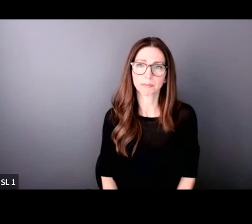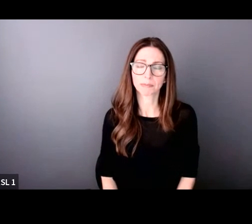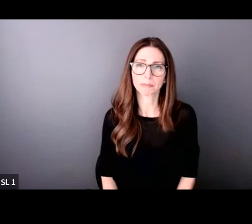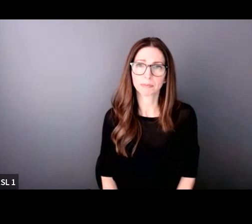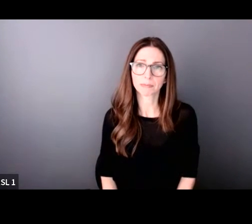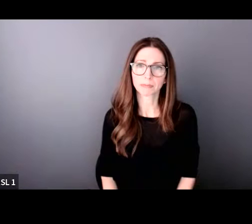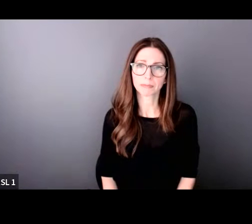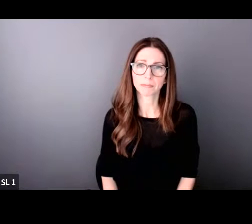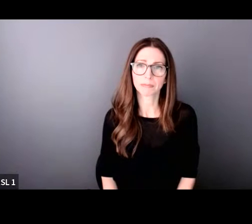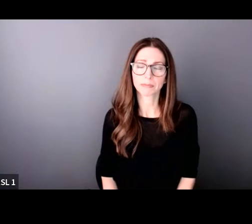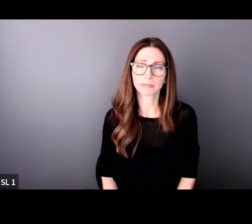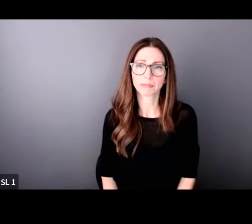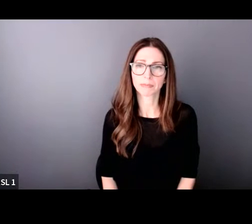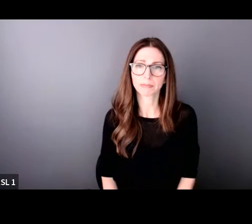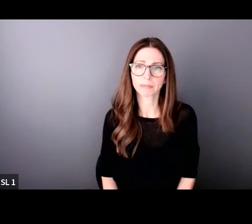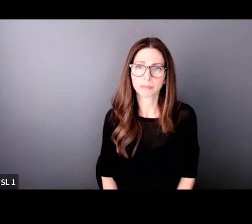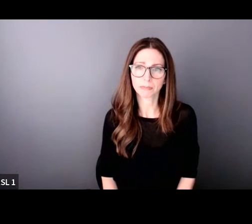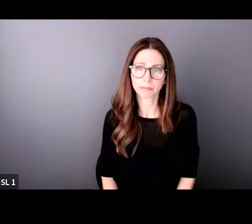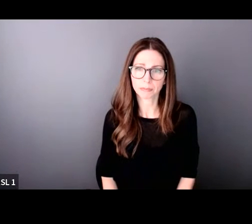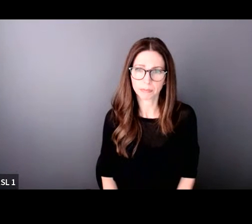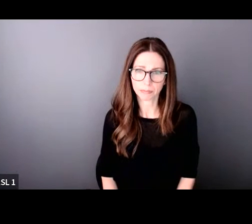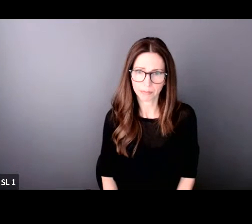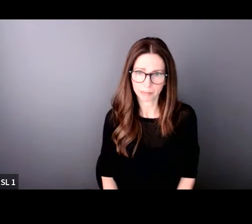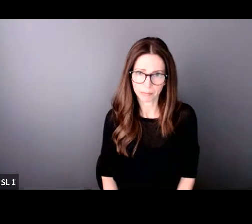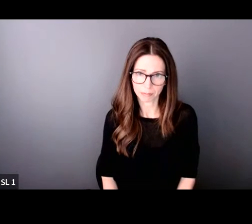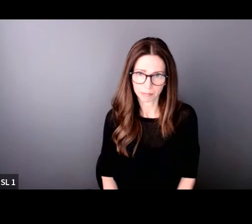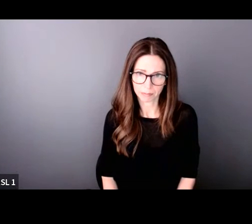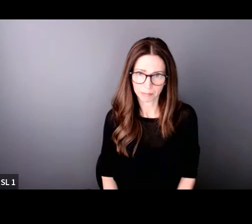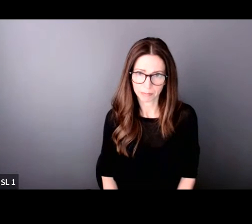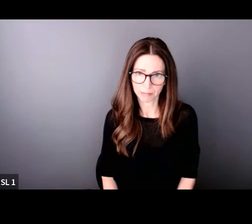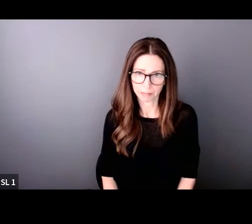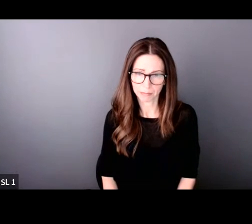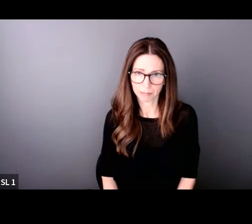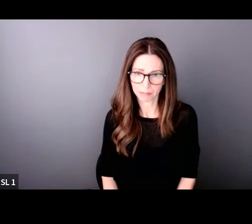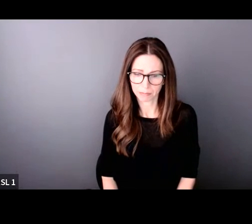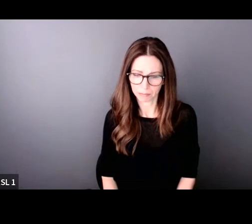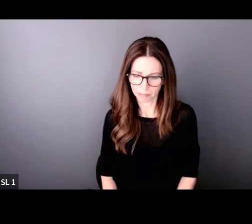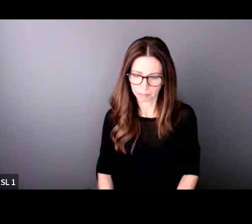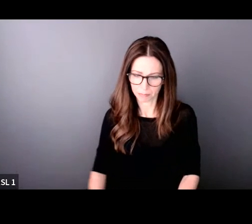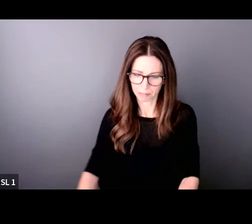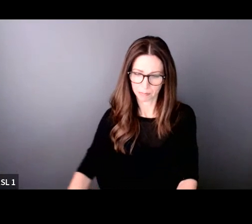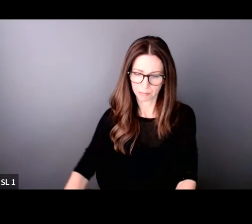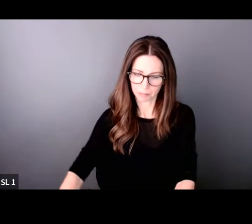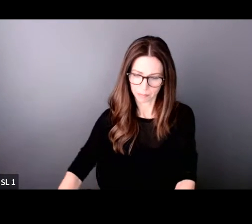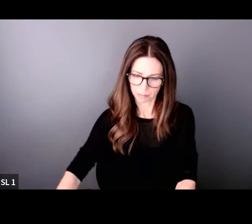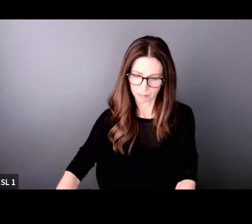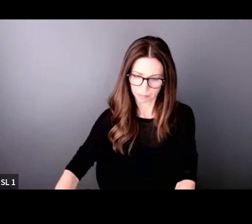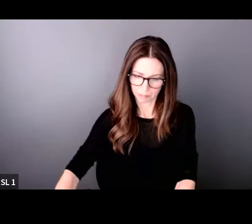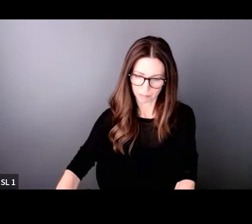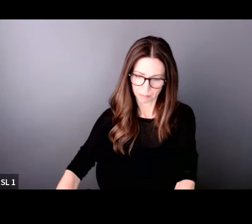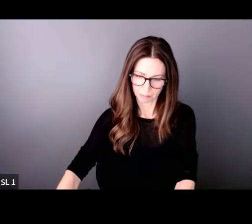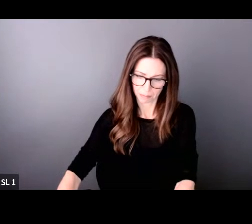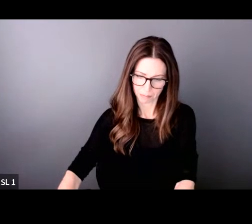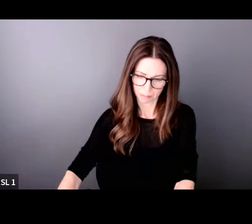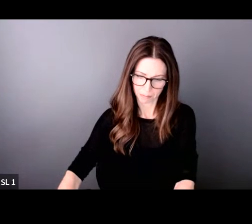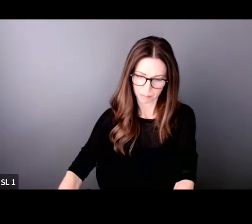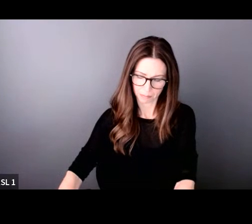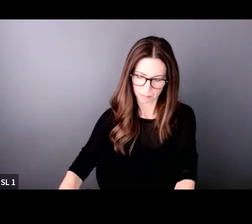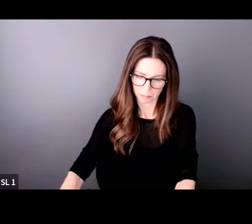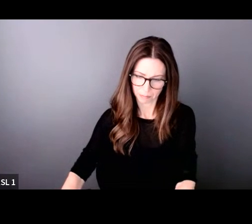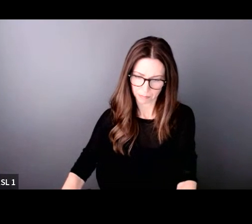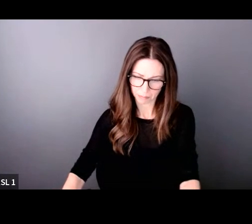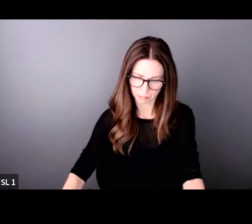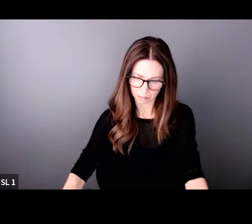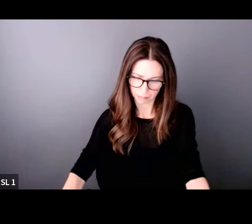hadi renderios ne yuwanzo gayune, ne skona, amza hunda deri wakarla dade, togani odohakne nungwani